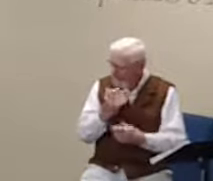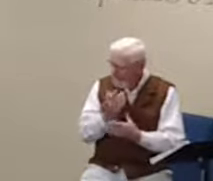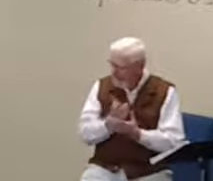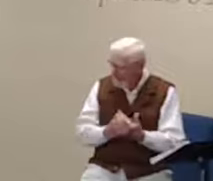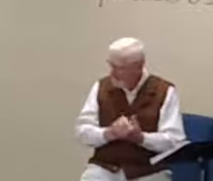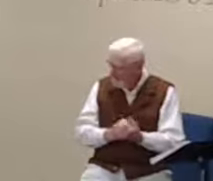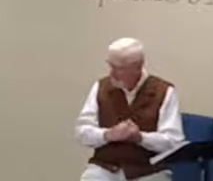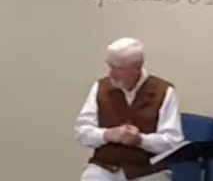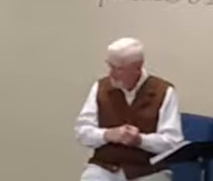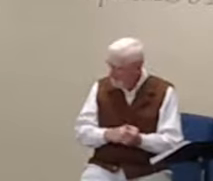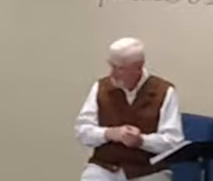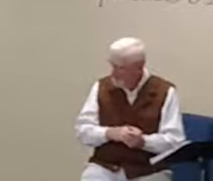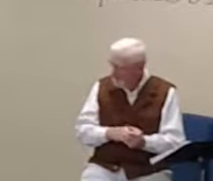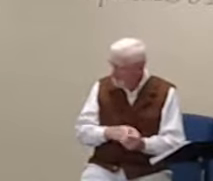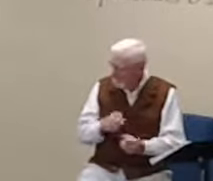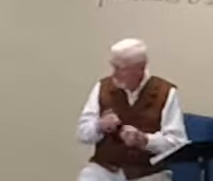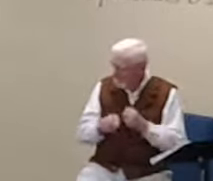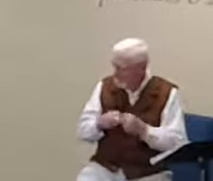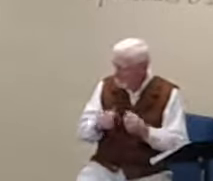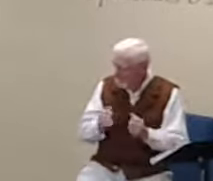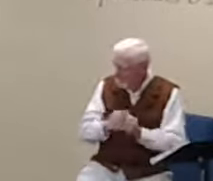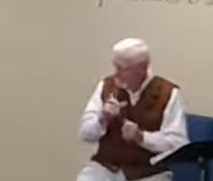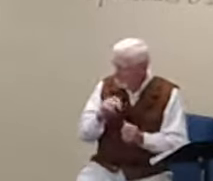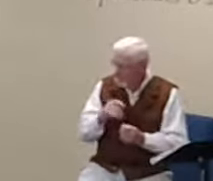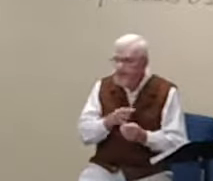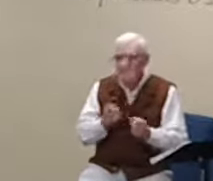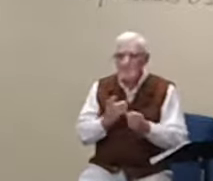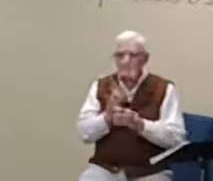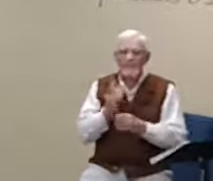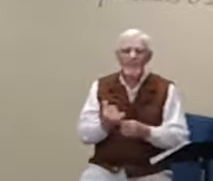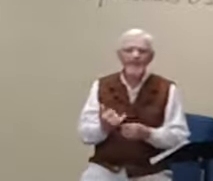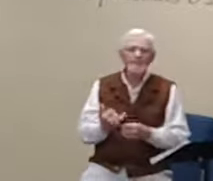They had some issues with the car yesterday, but they're good to go.